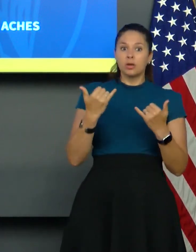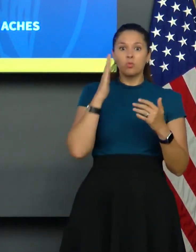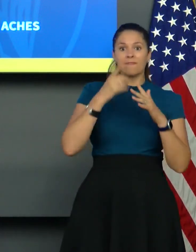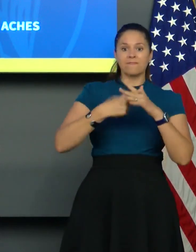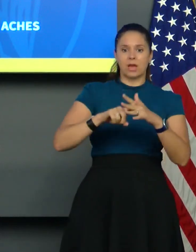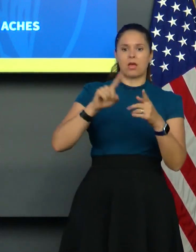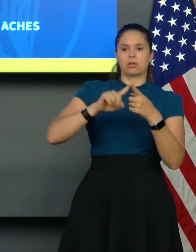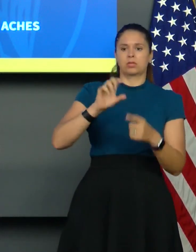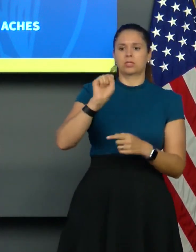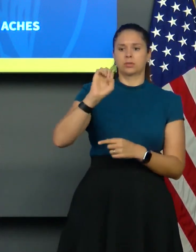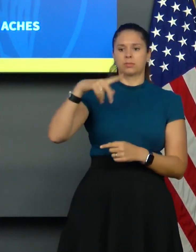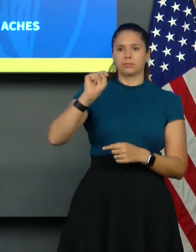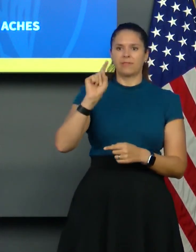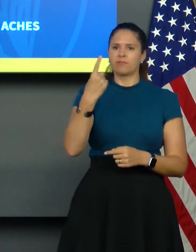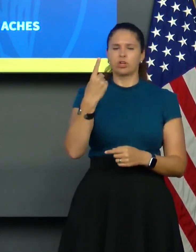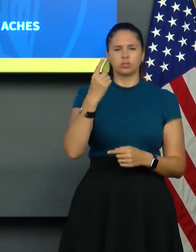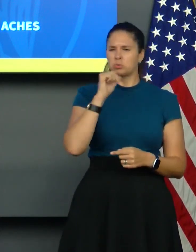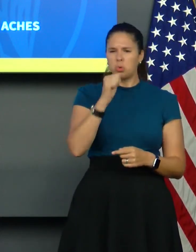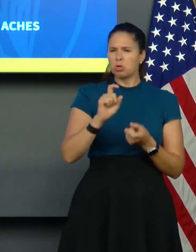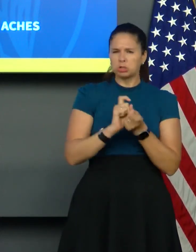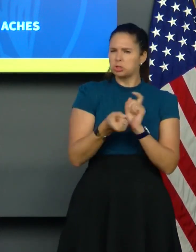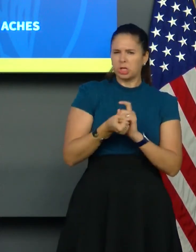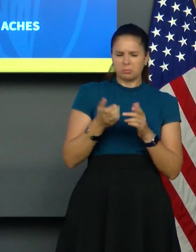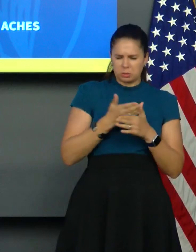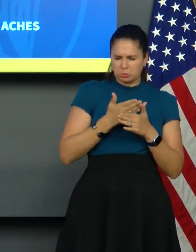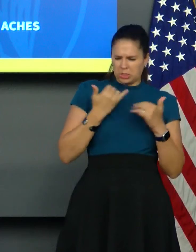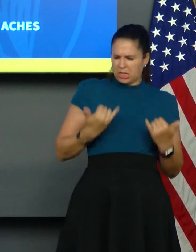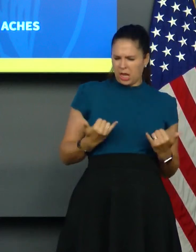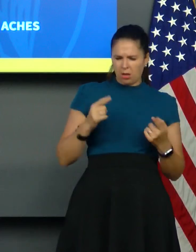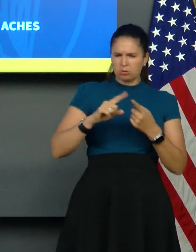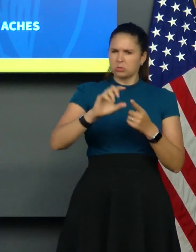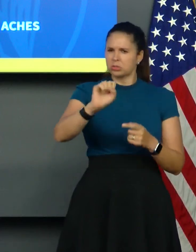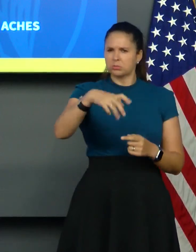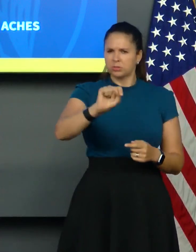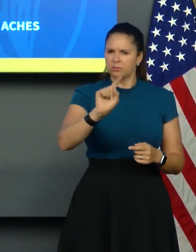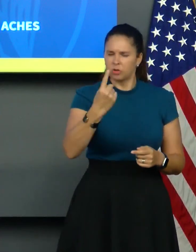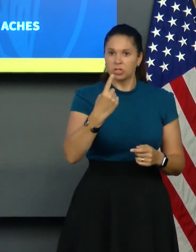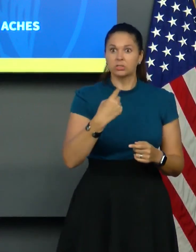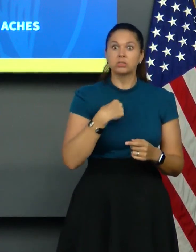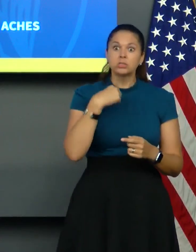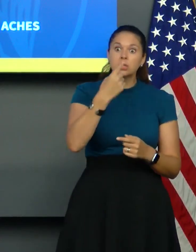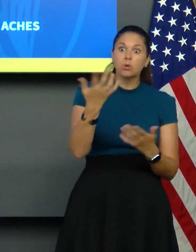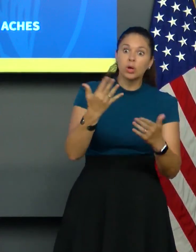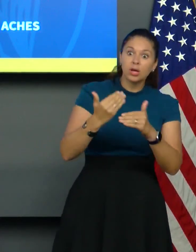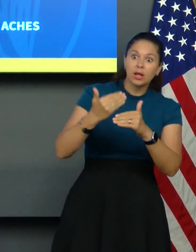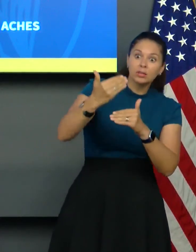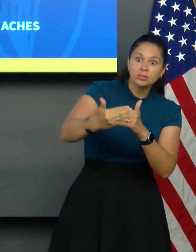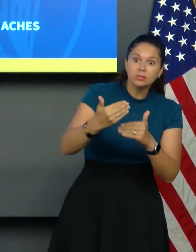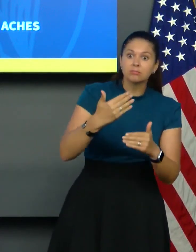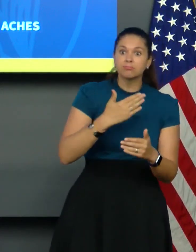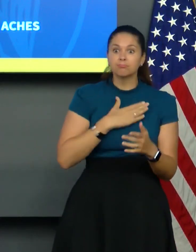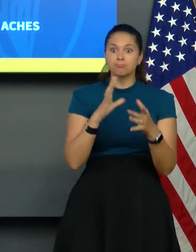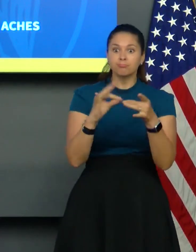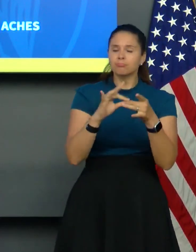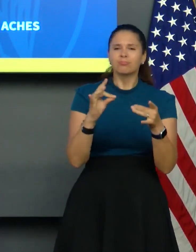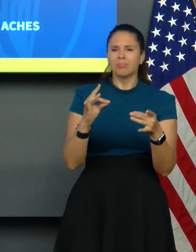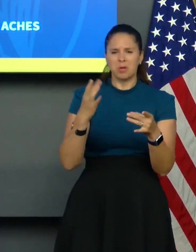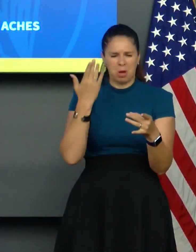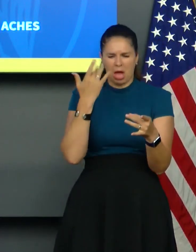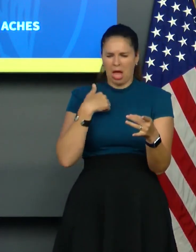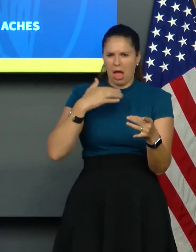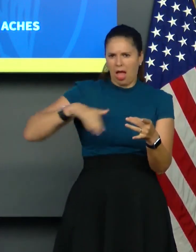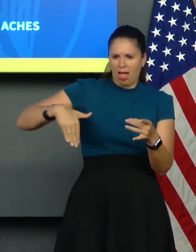effect till September the 1st. It's not going to change between now and then. I can't tell you what the next one will say because we're not there